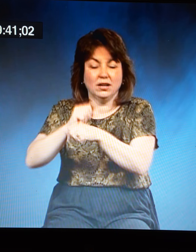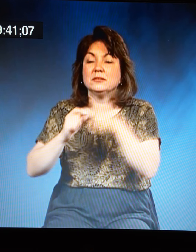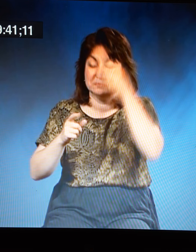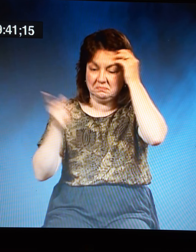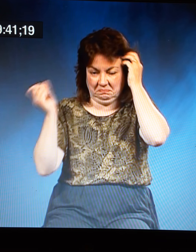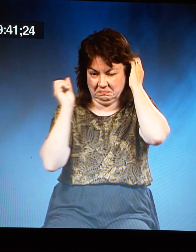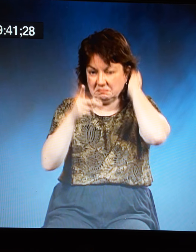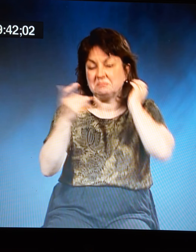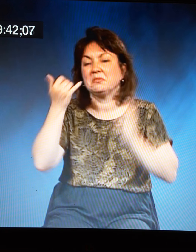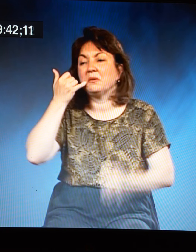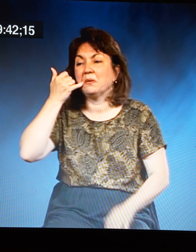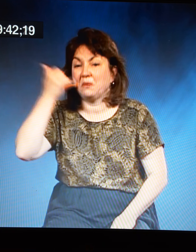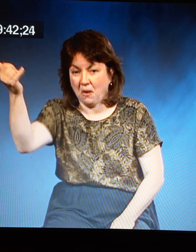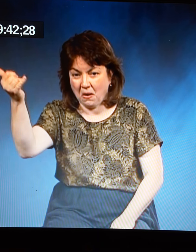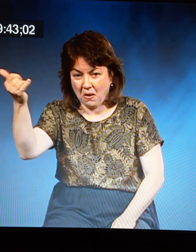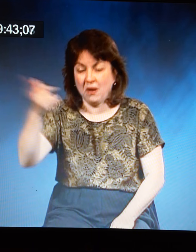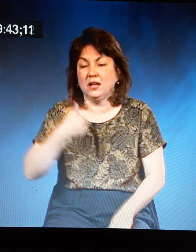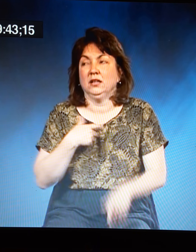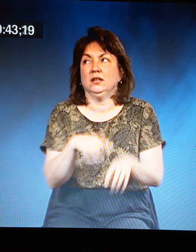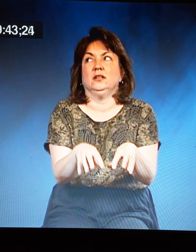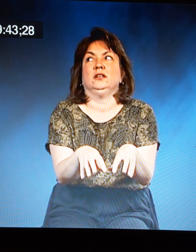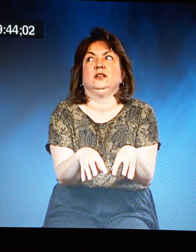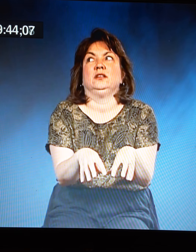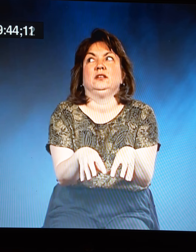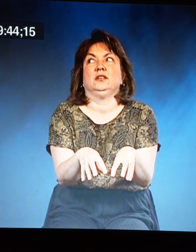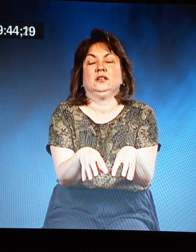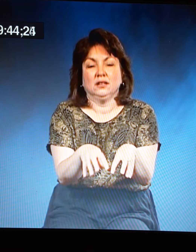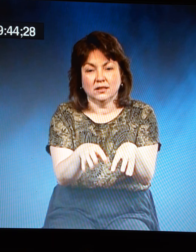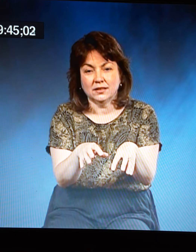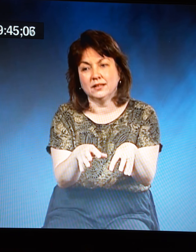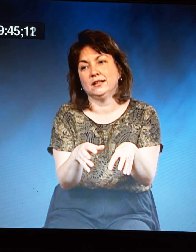I asked her to call a nurse to see what they think.